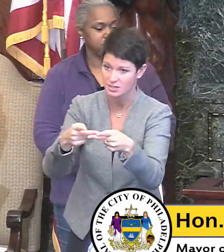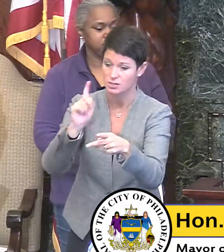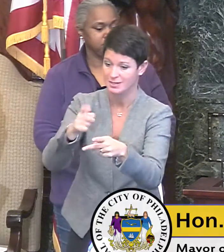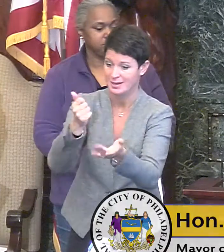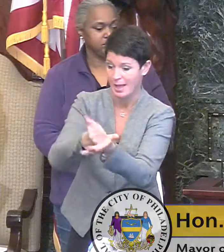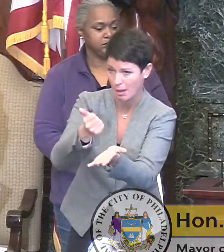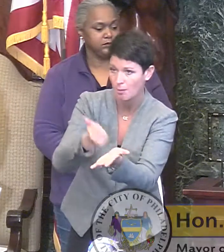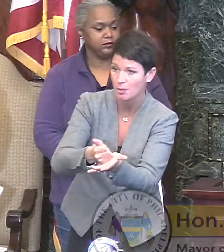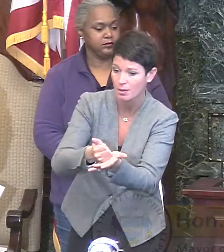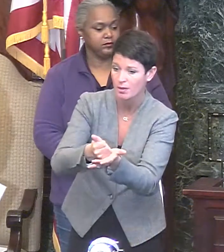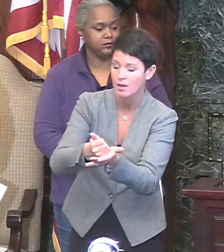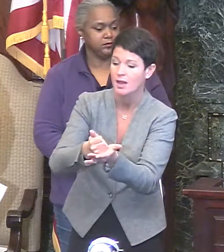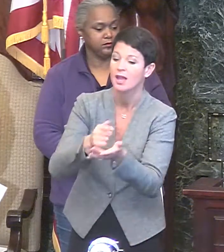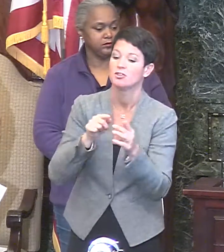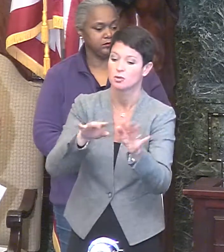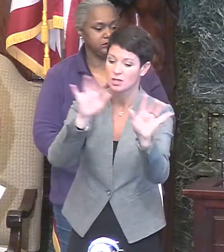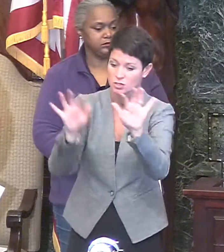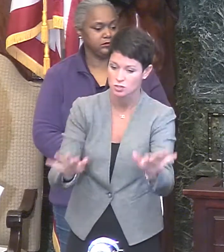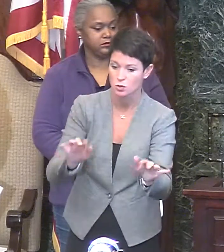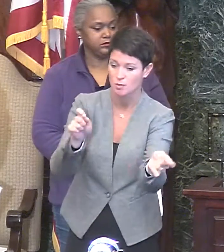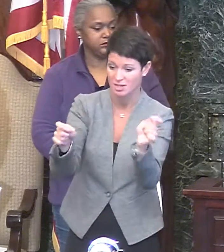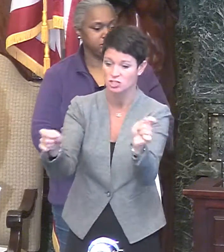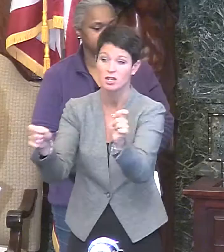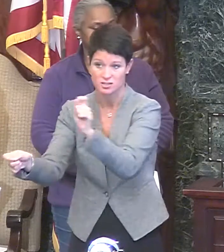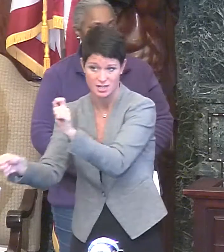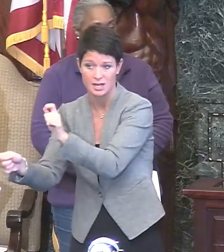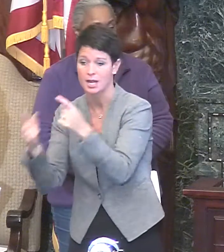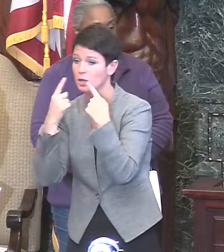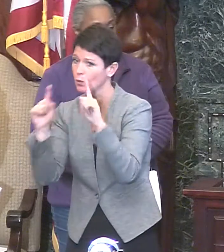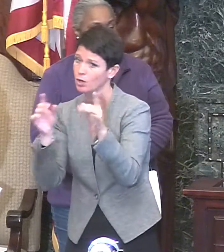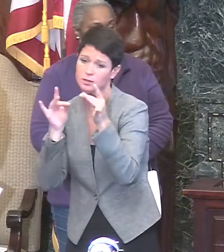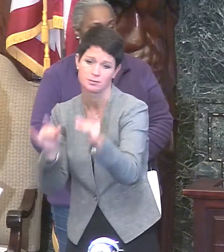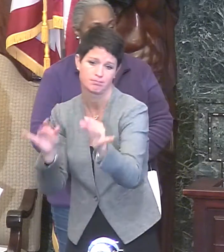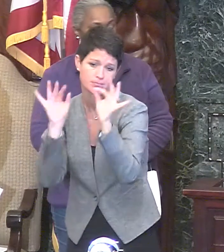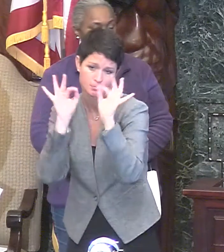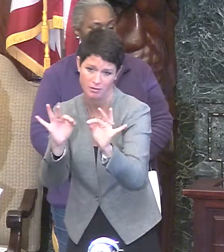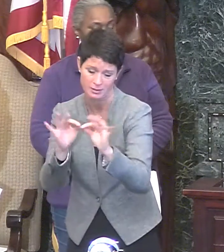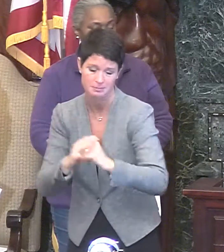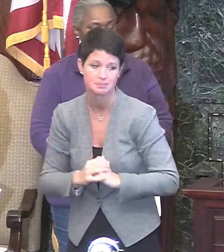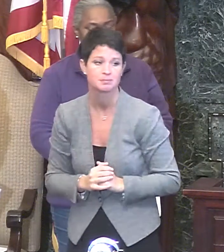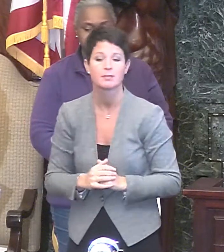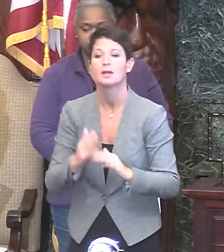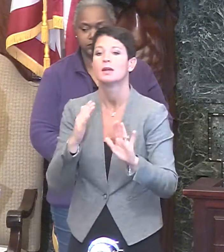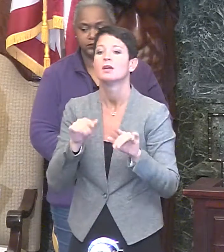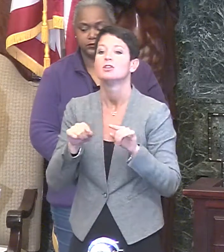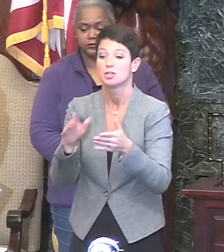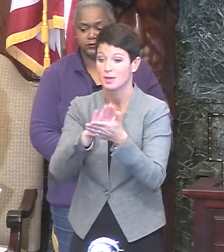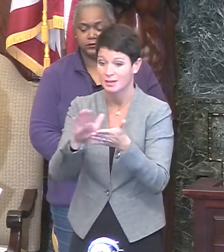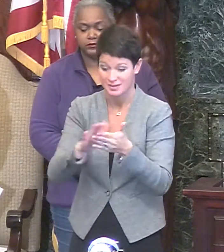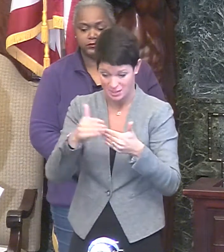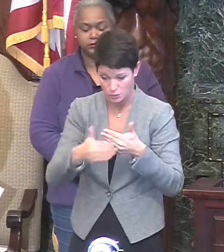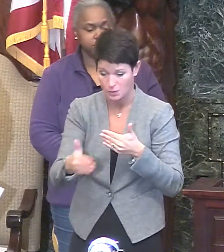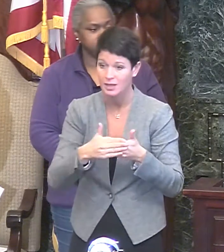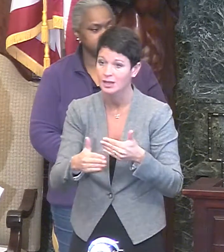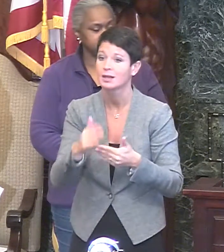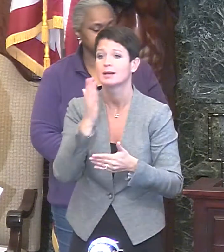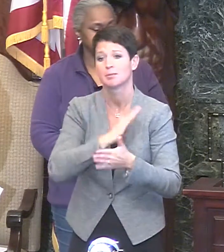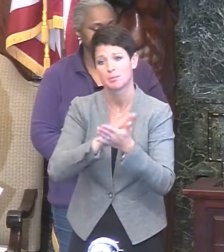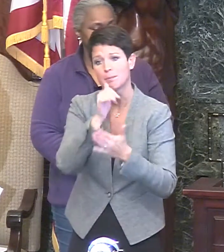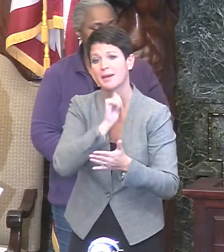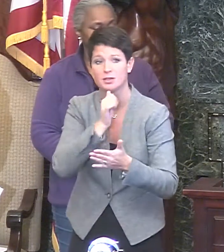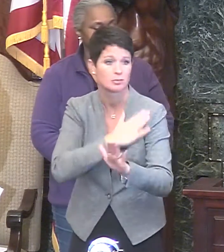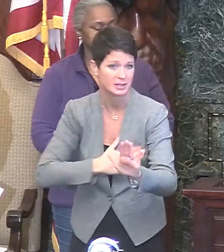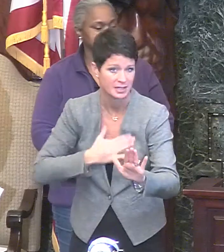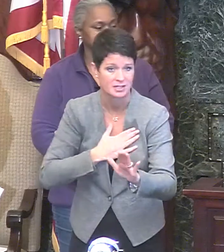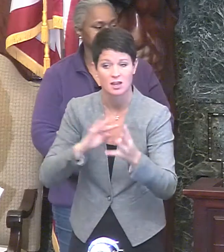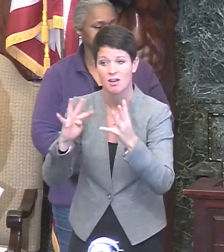and we adjusted during the course of the storm, and it really did work well. I want to ask people for patience during the cleanup and remind them this is the